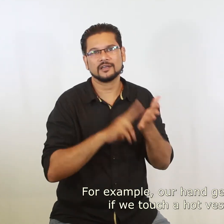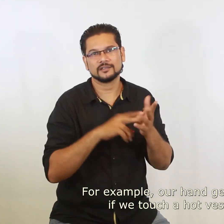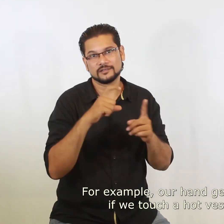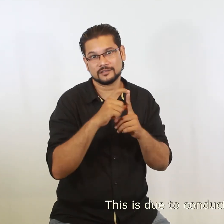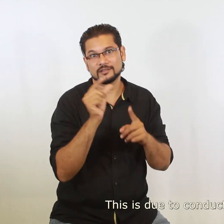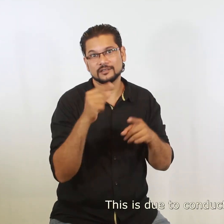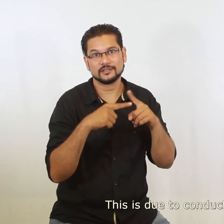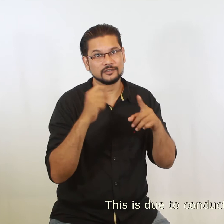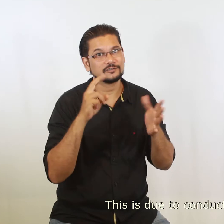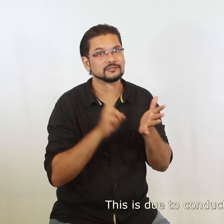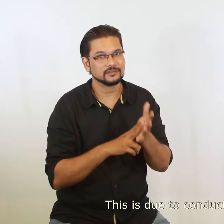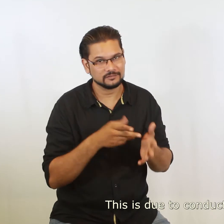This is due to conduction.